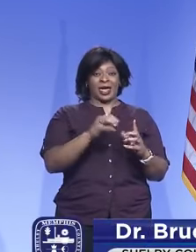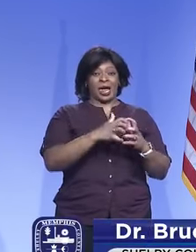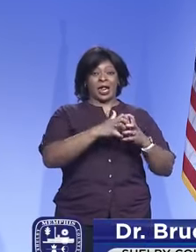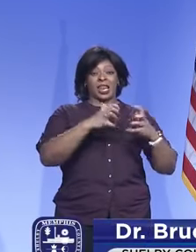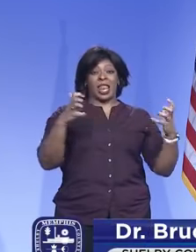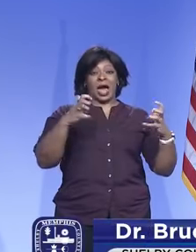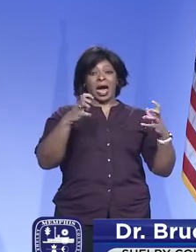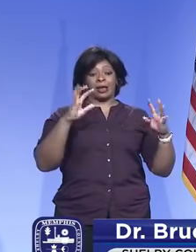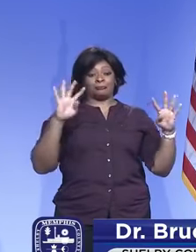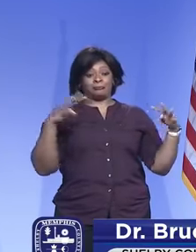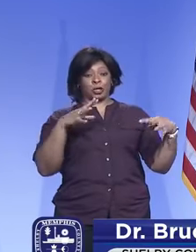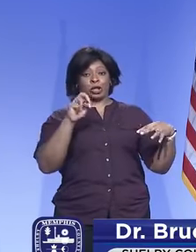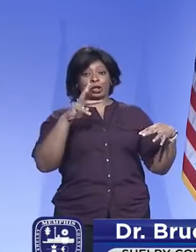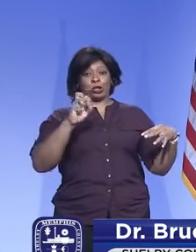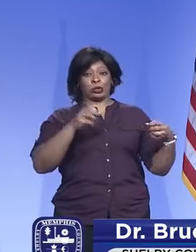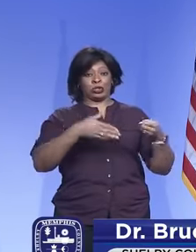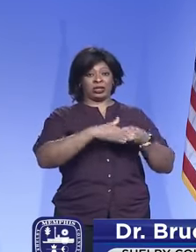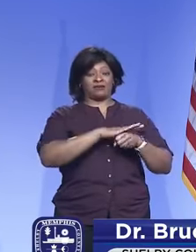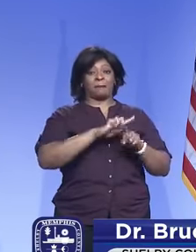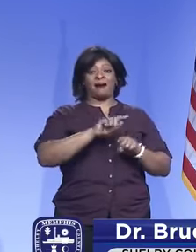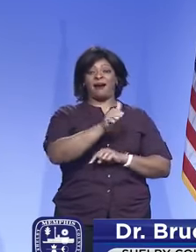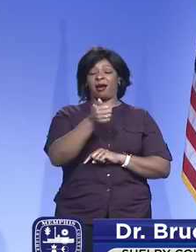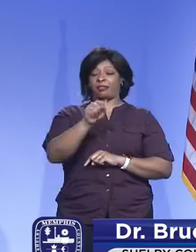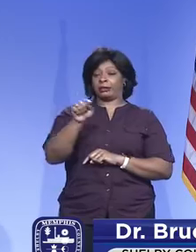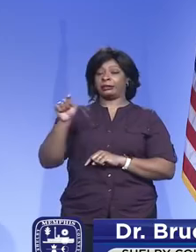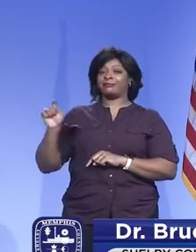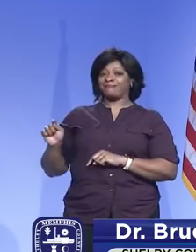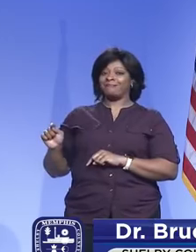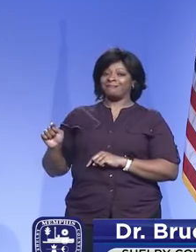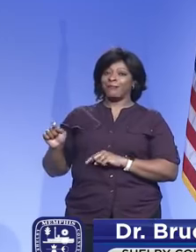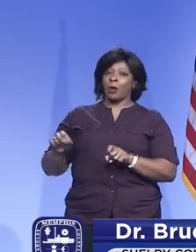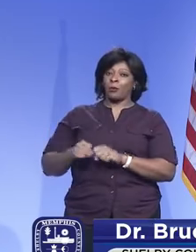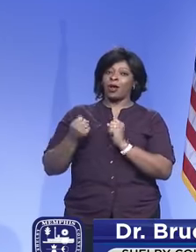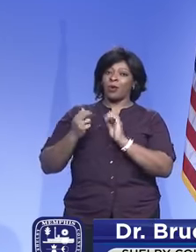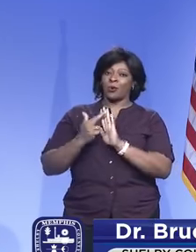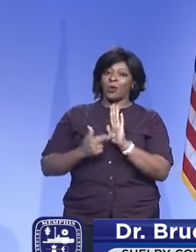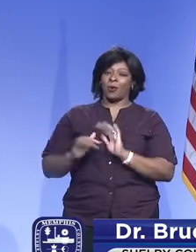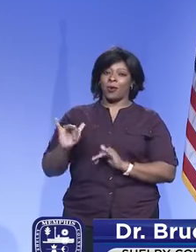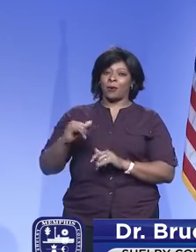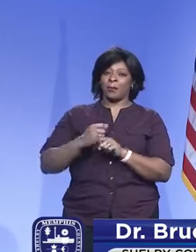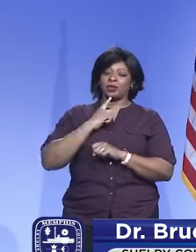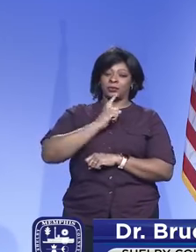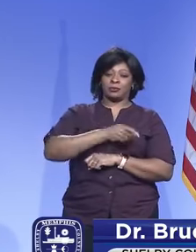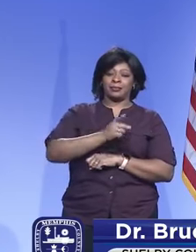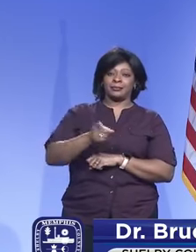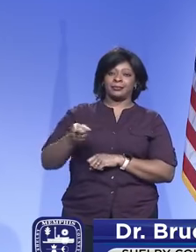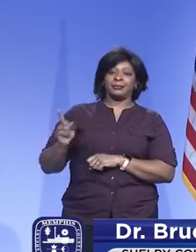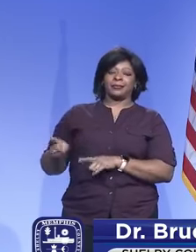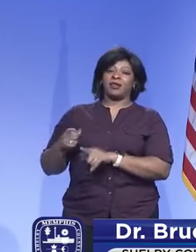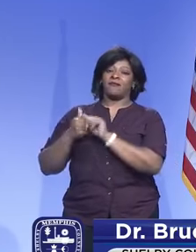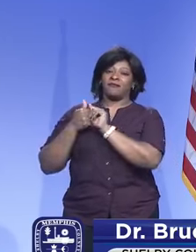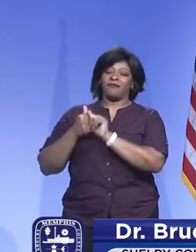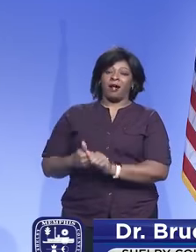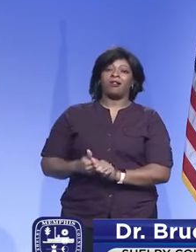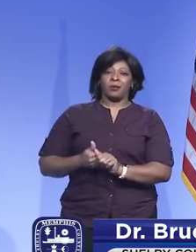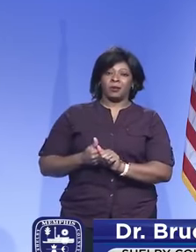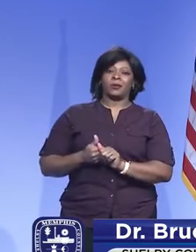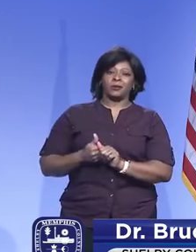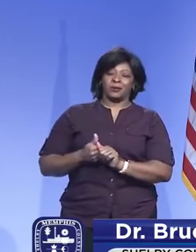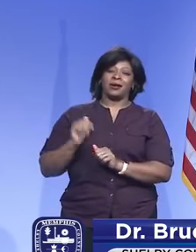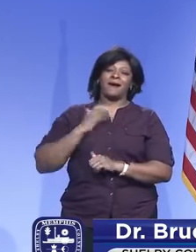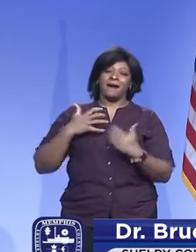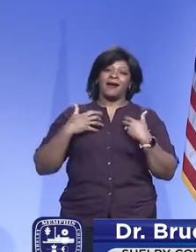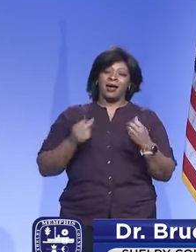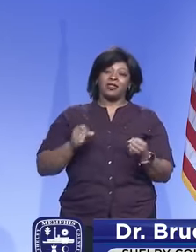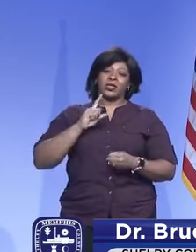of publicity, but others as well, to make sure that everyone is adhering to our